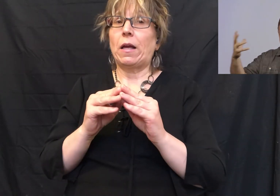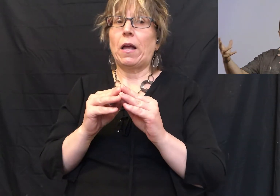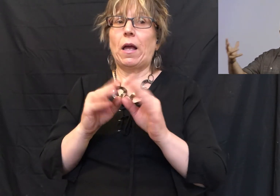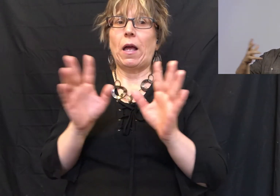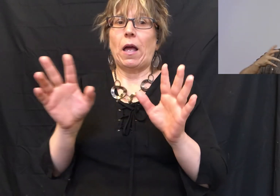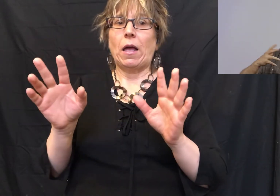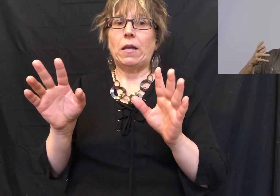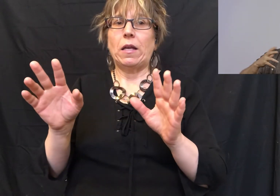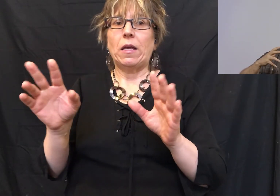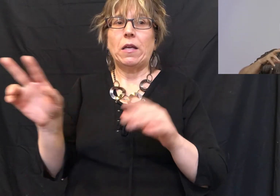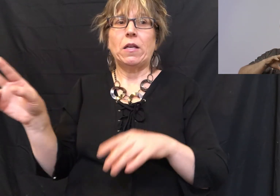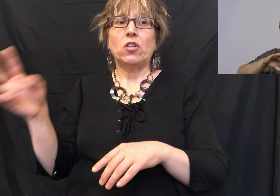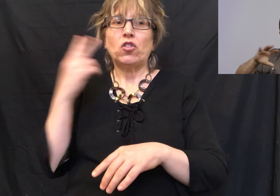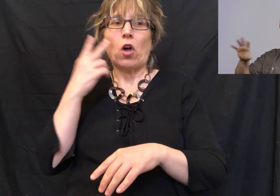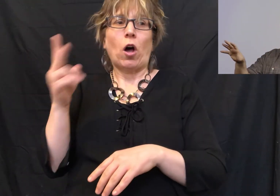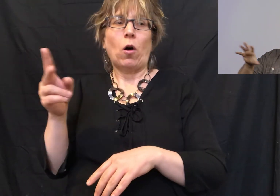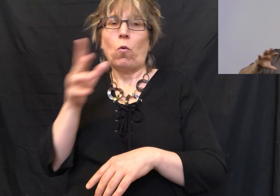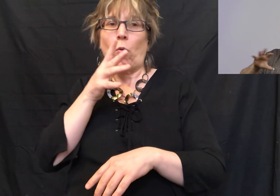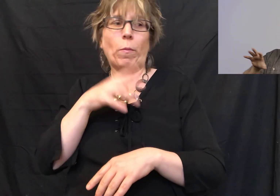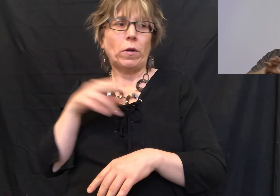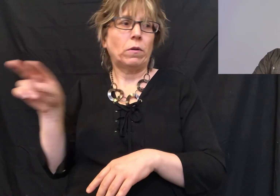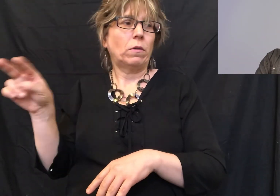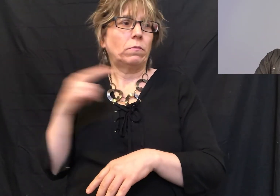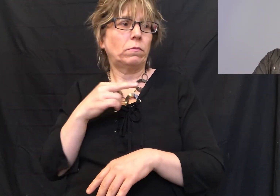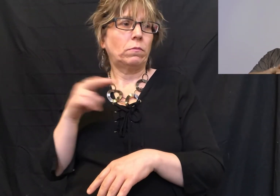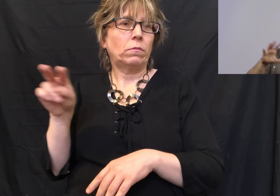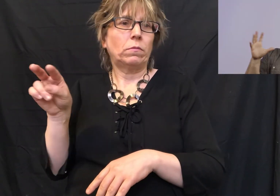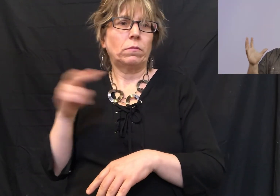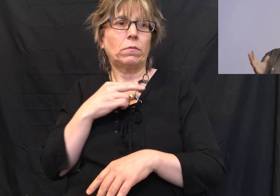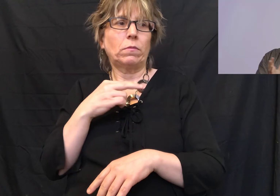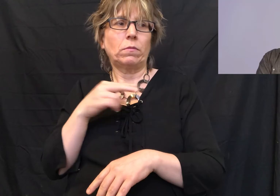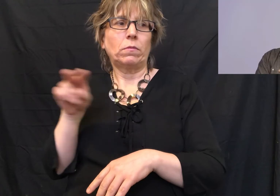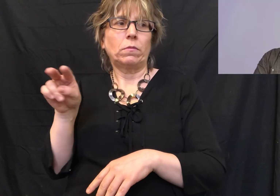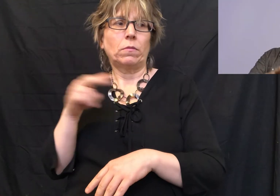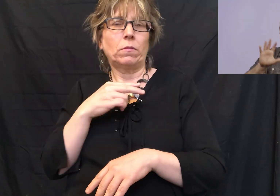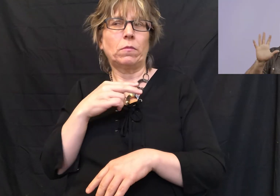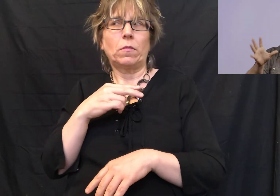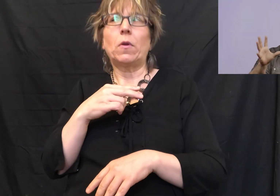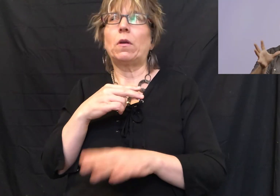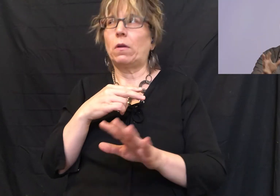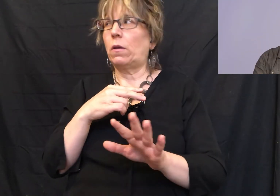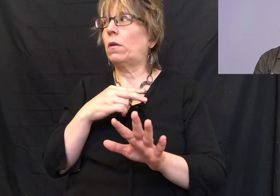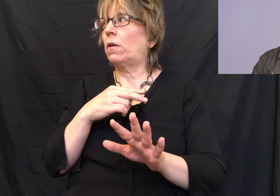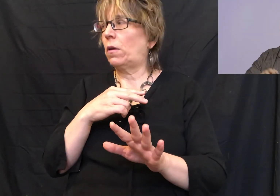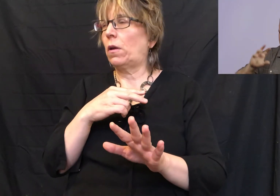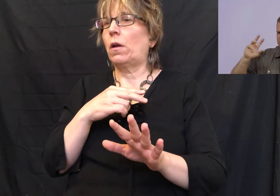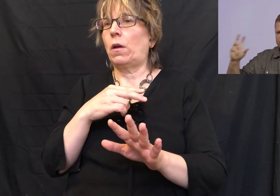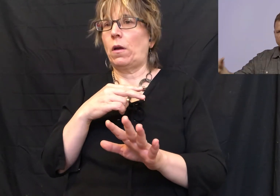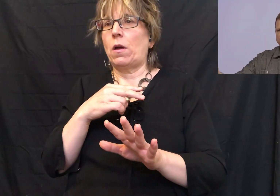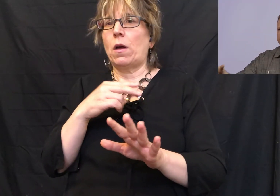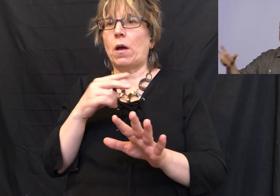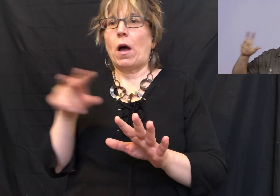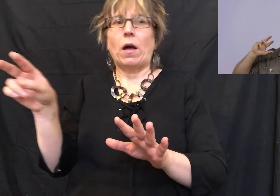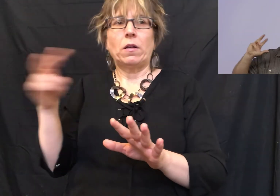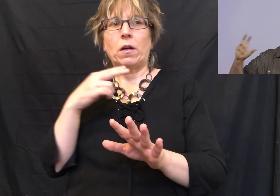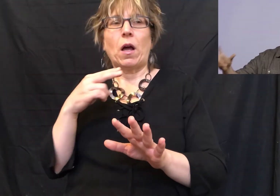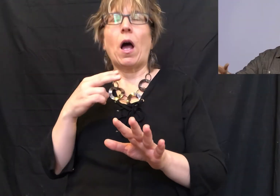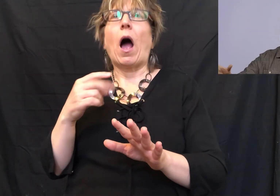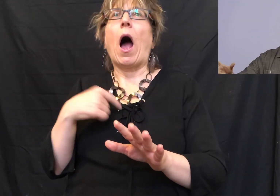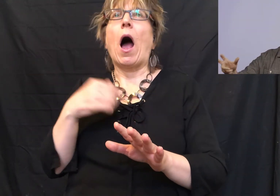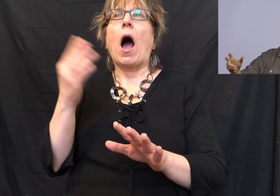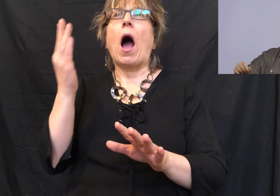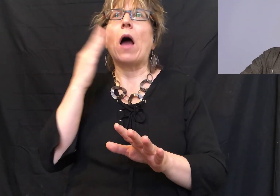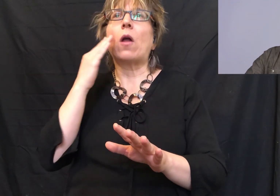himself looking at this woman in this meeting and he said, "I looked at her too many times." And all the guys in the room know what I'm talking about, even some of the women, you know what I'm talking about. "I looked at her too many times. I know